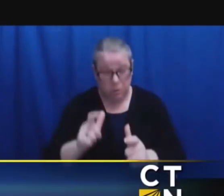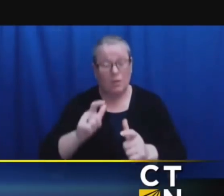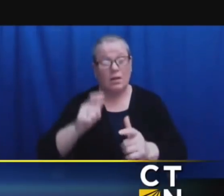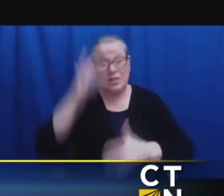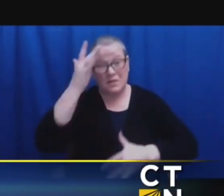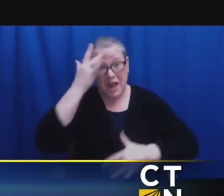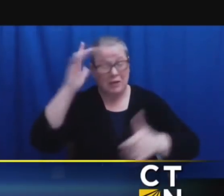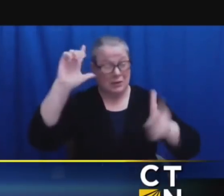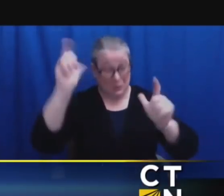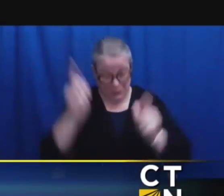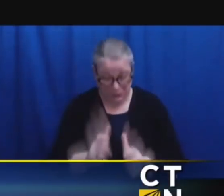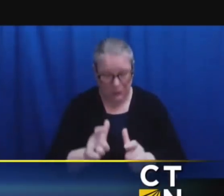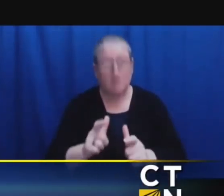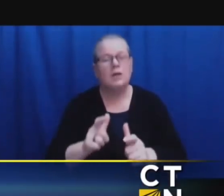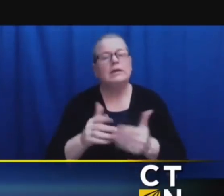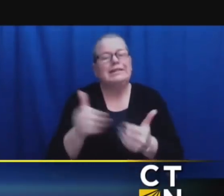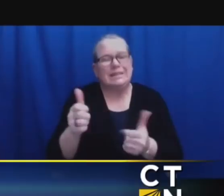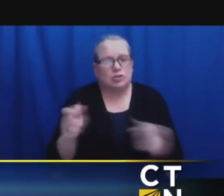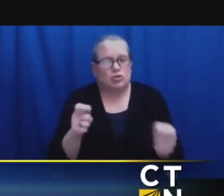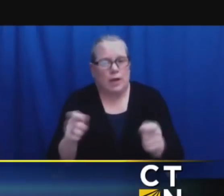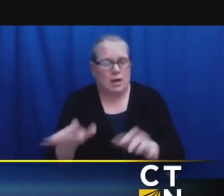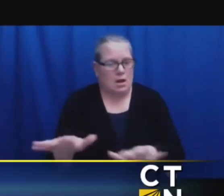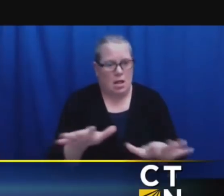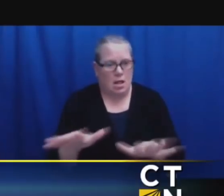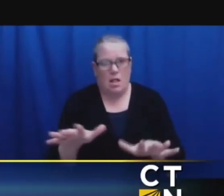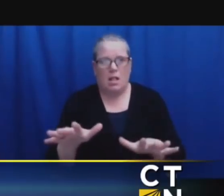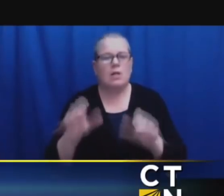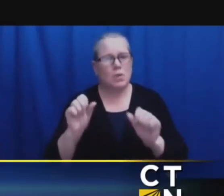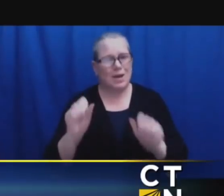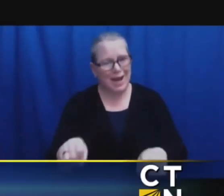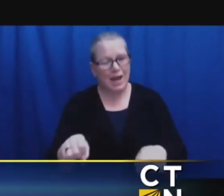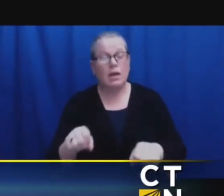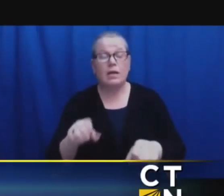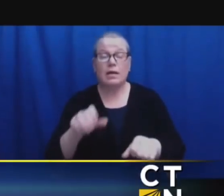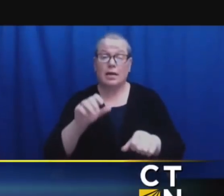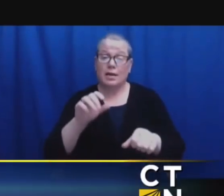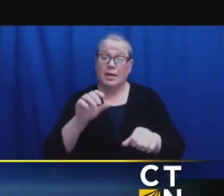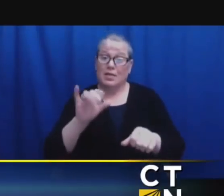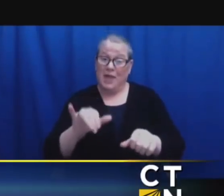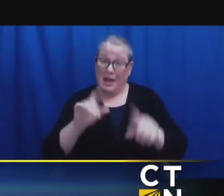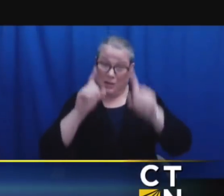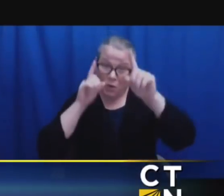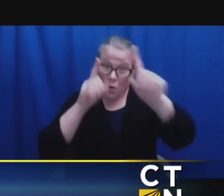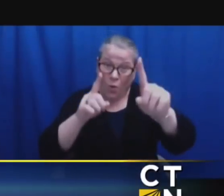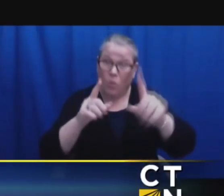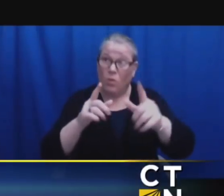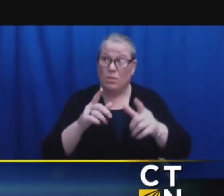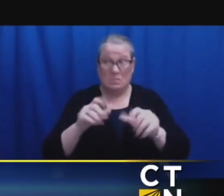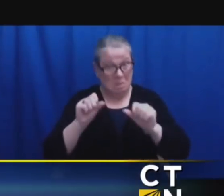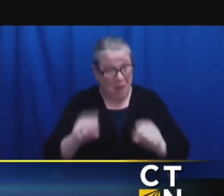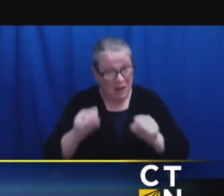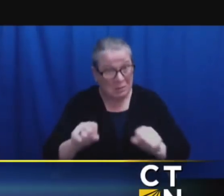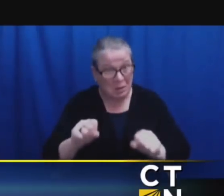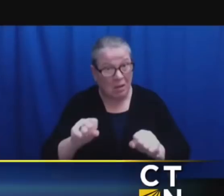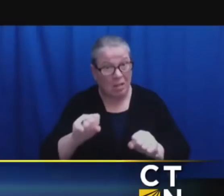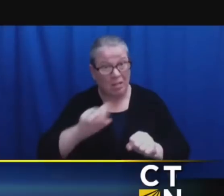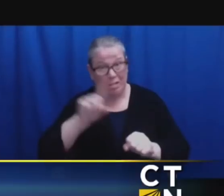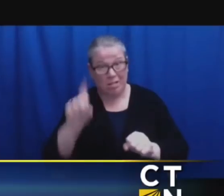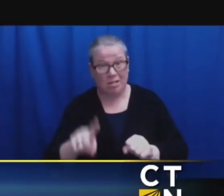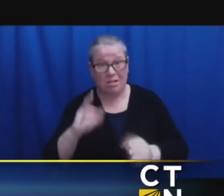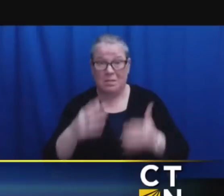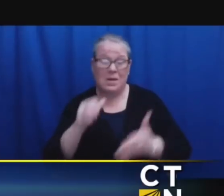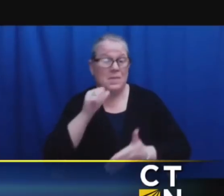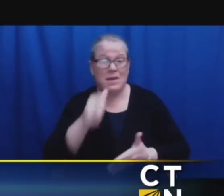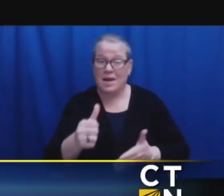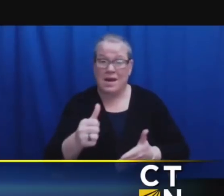thing to do. Right now, I'm saying that's the ideal, but is it feasible? Probably not, with